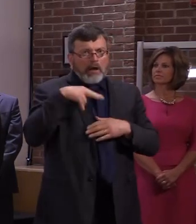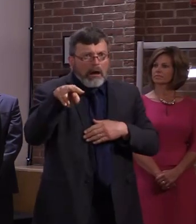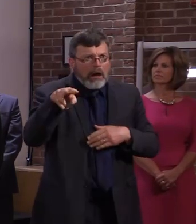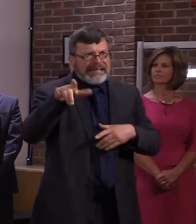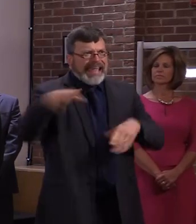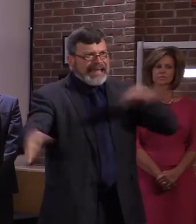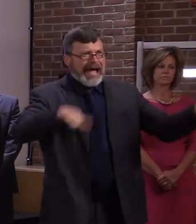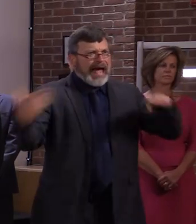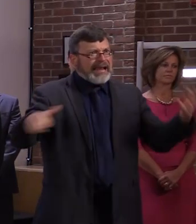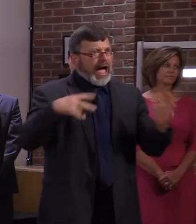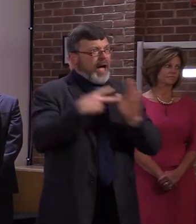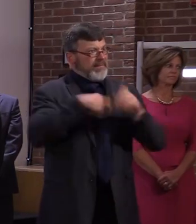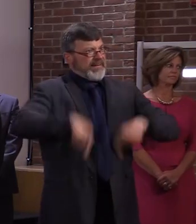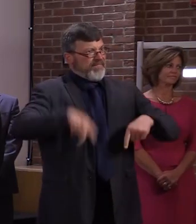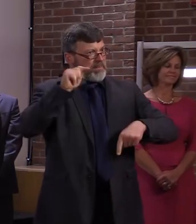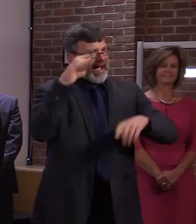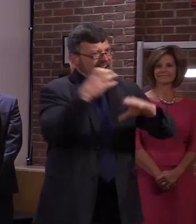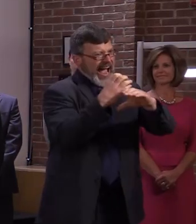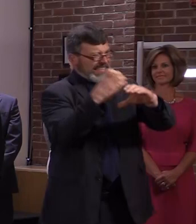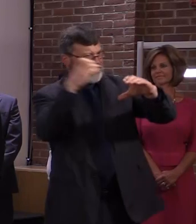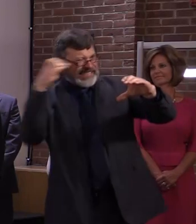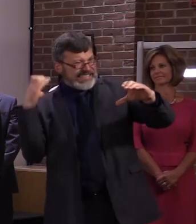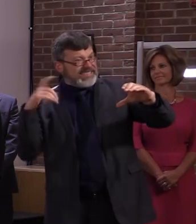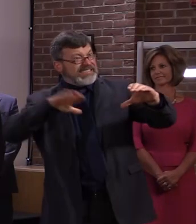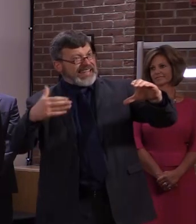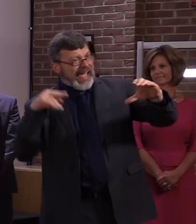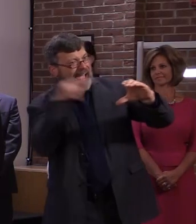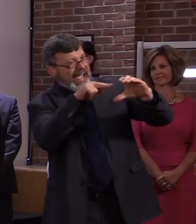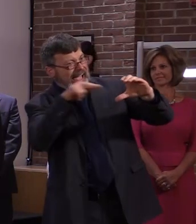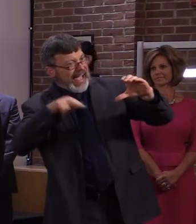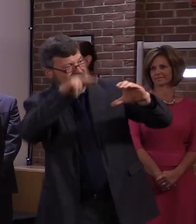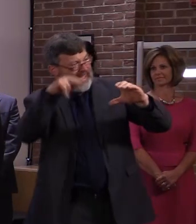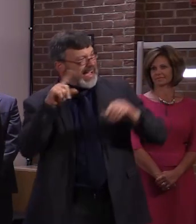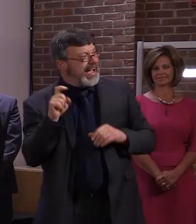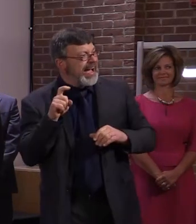because hospital morgues might not be able to handle what was coming.